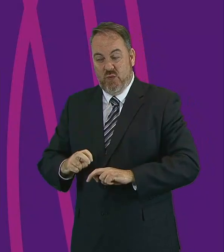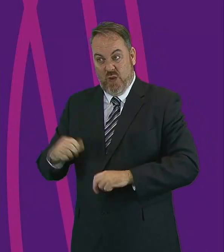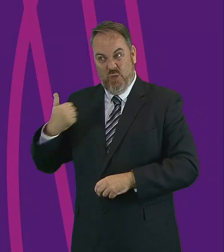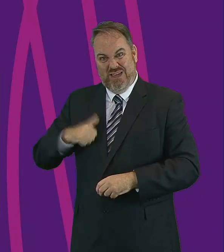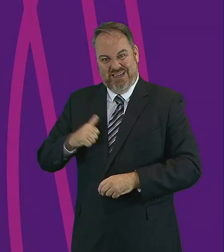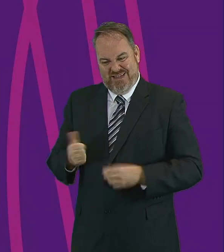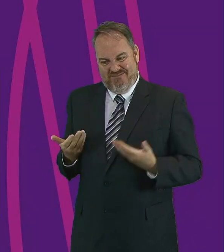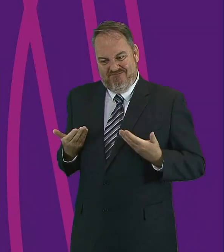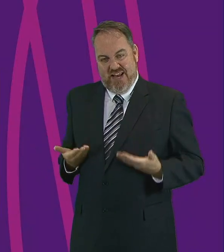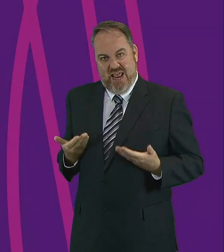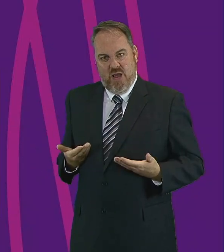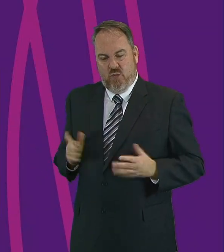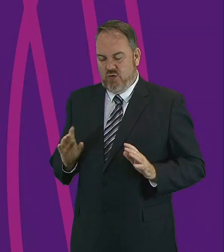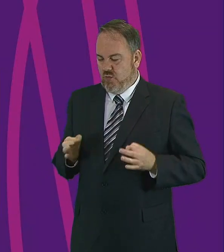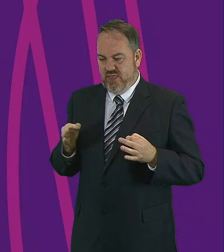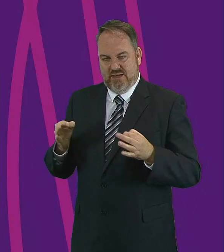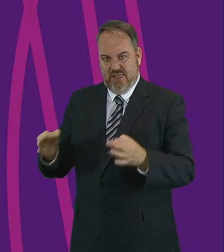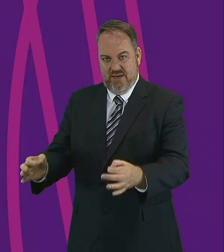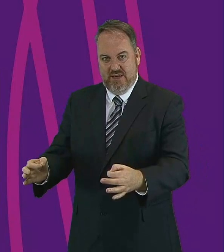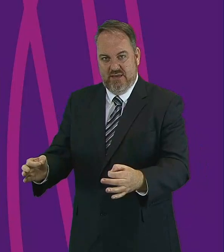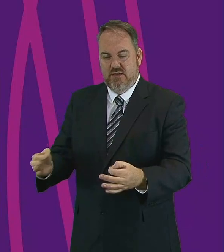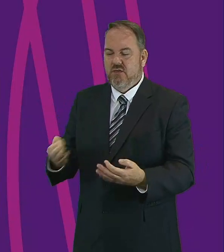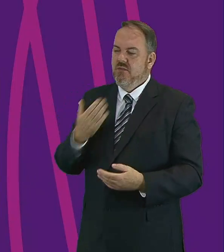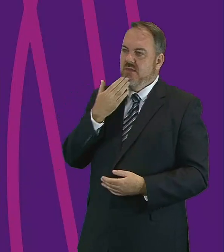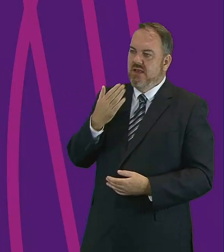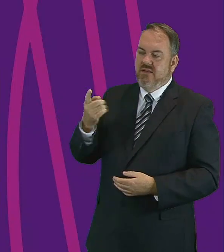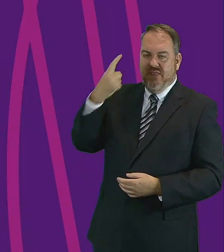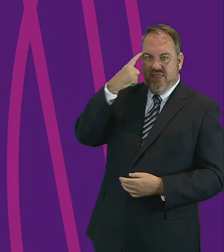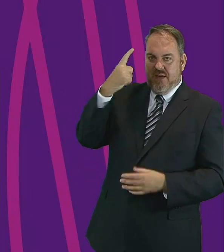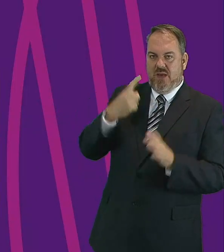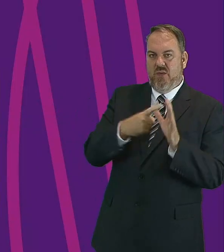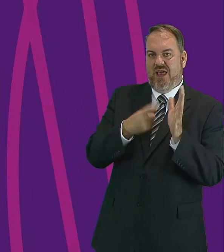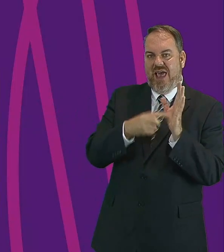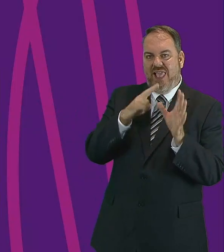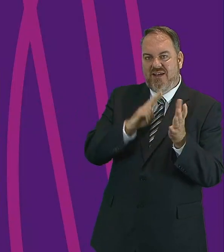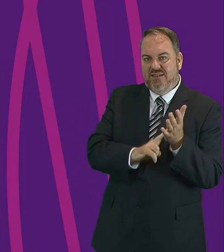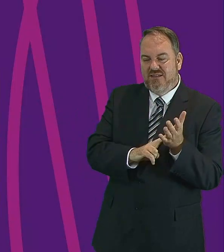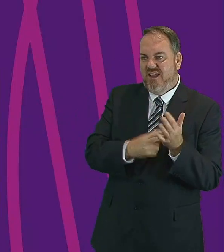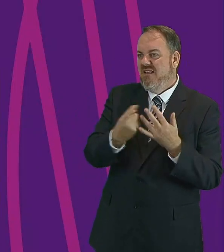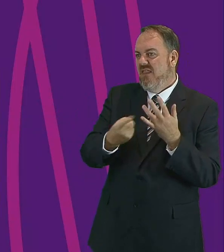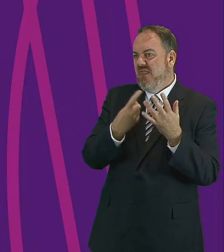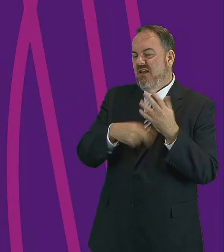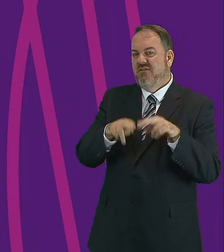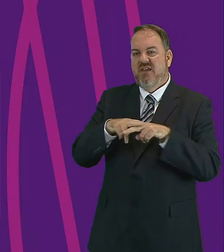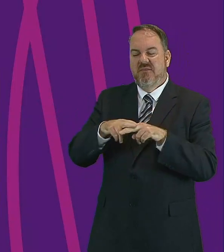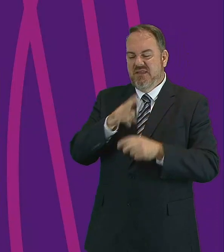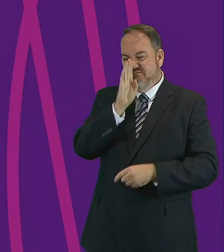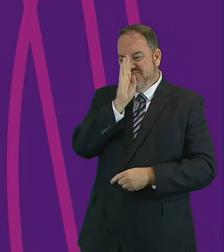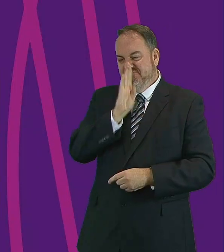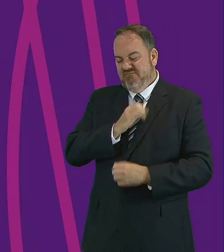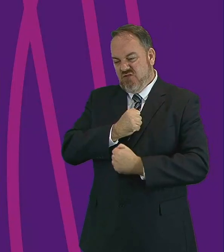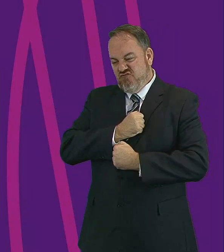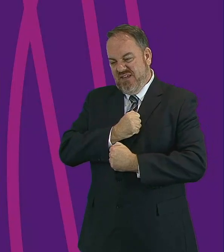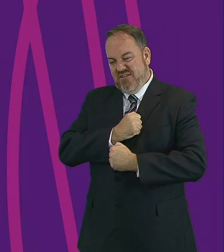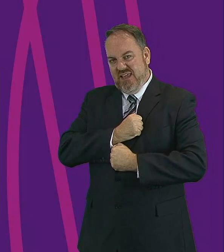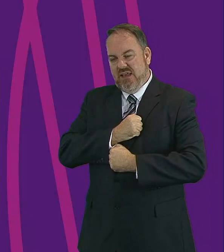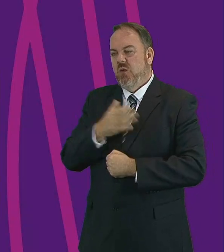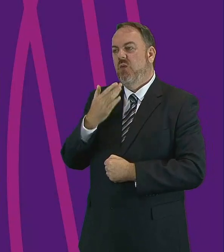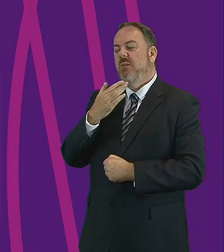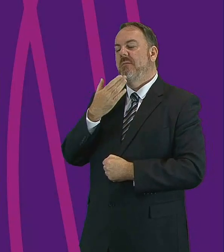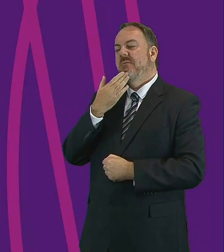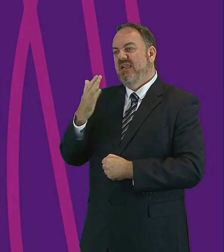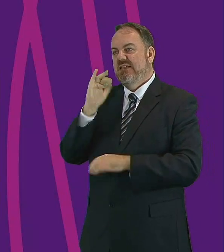fast. So for Alan's sake, and for all those other grieving families, will you instigate an